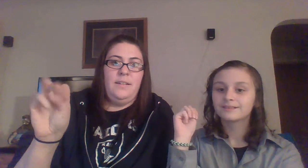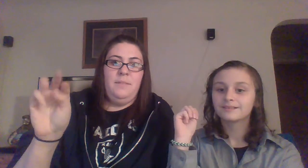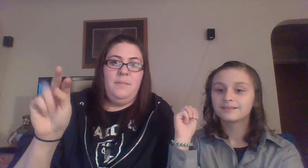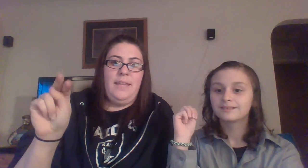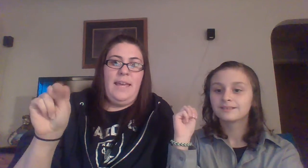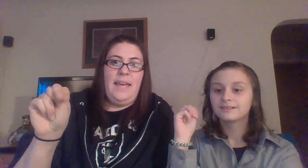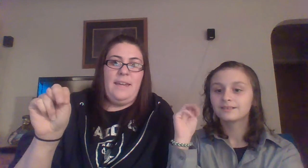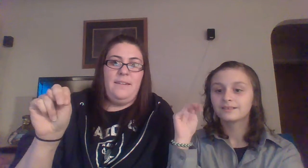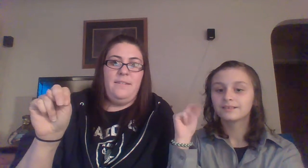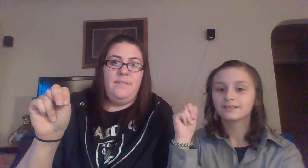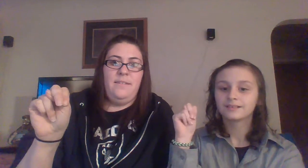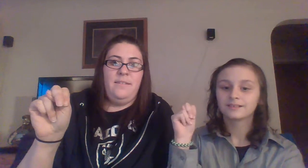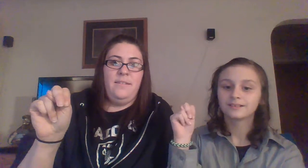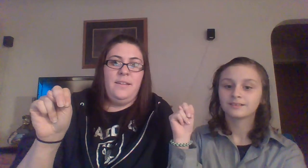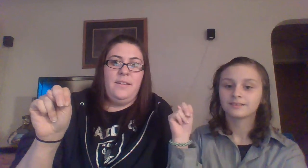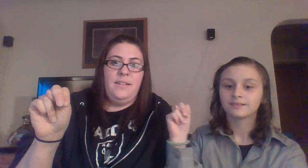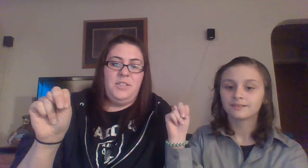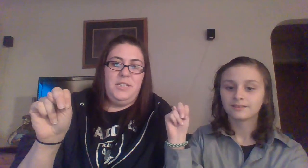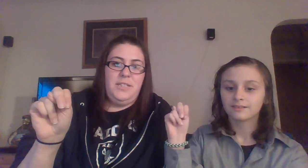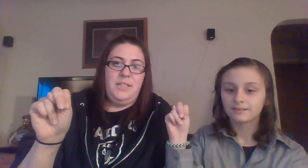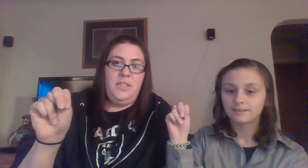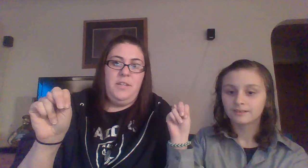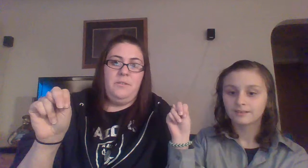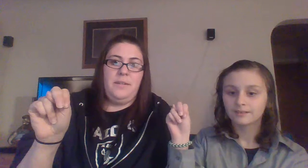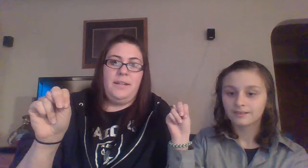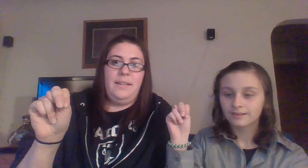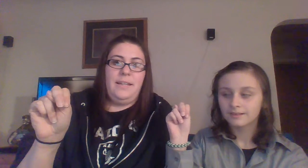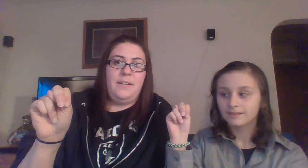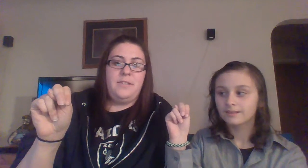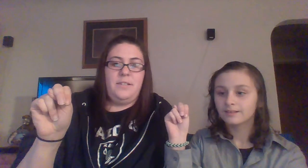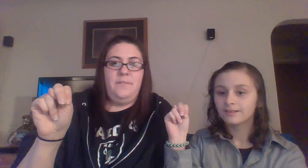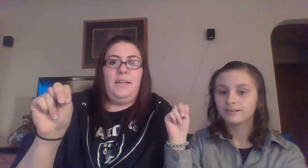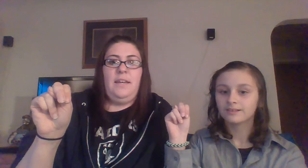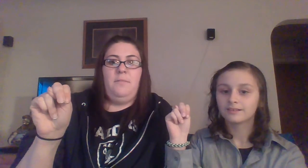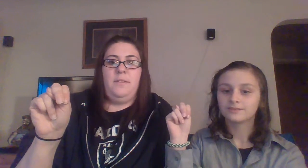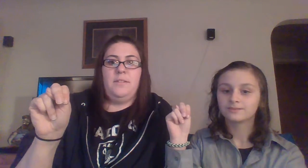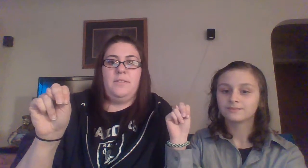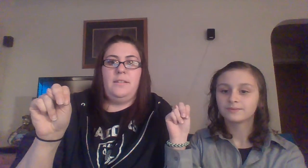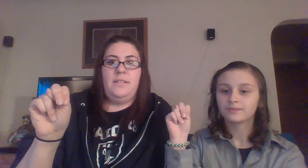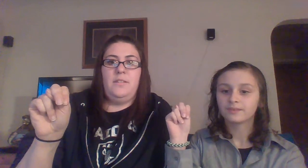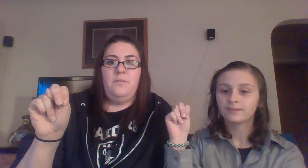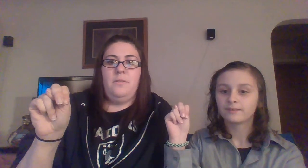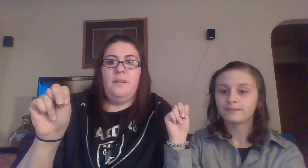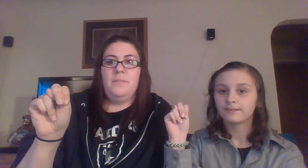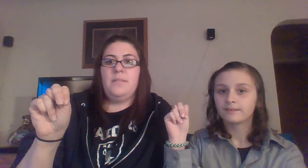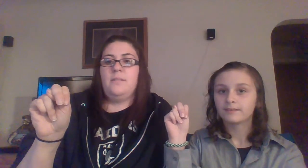And with N, it's just the 2, kind of like in cursive again, where there's only 2 humps.